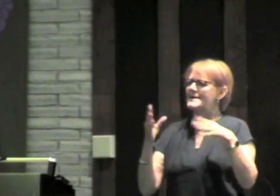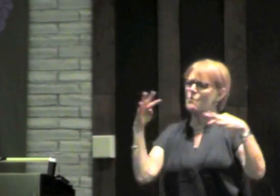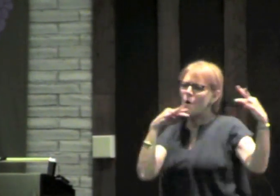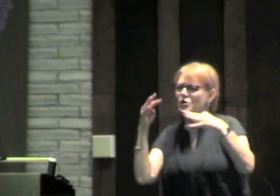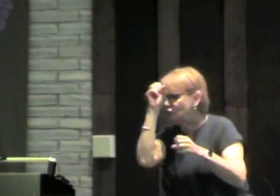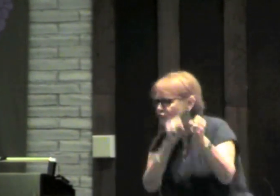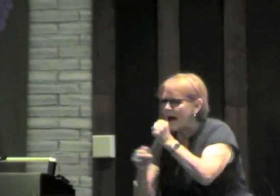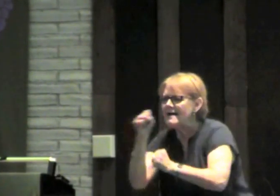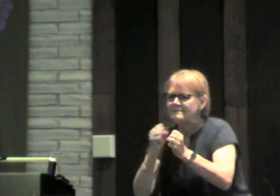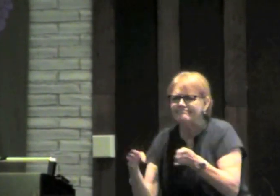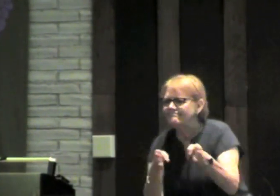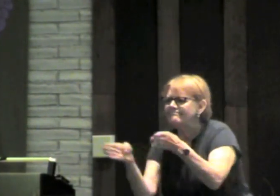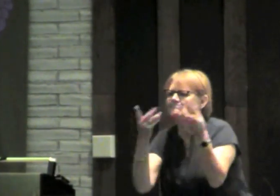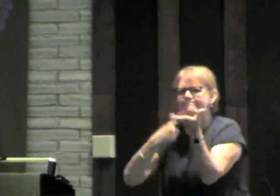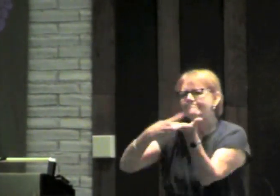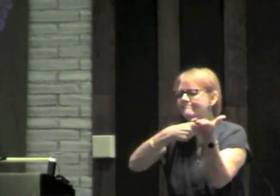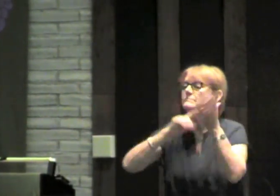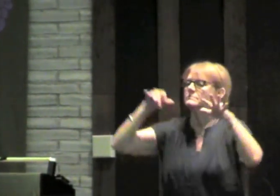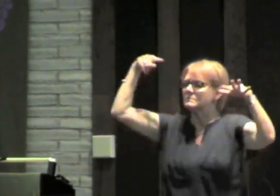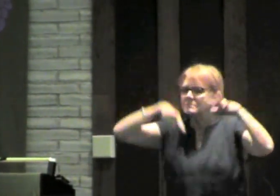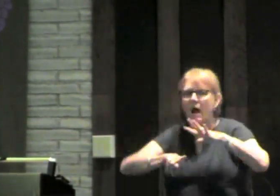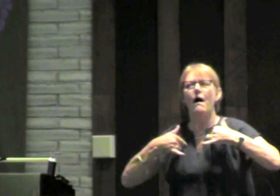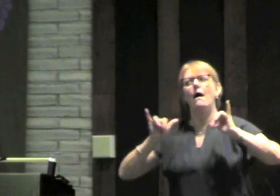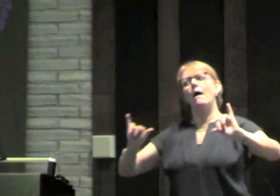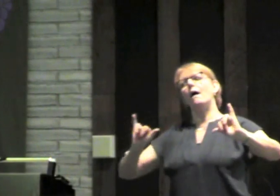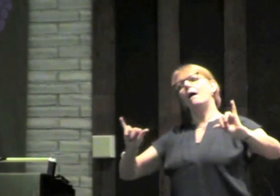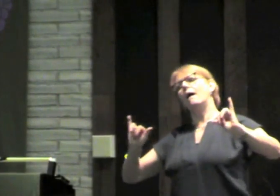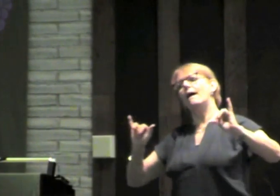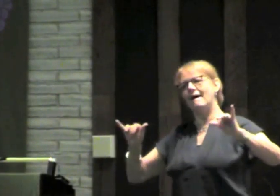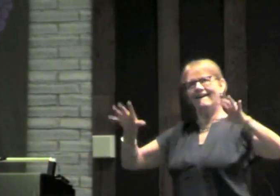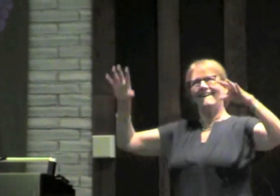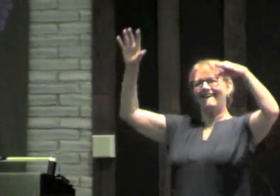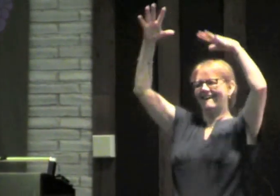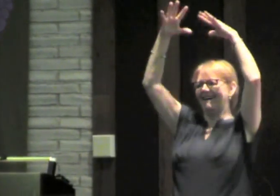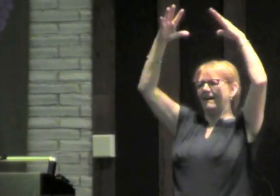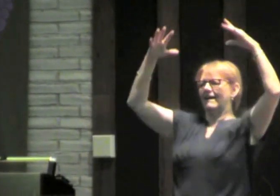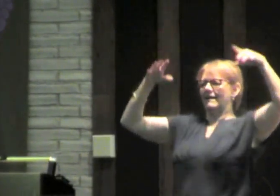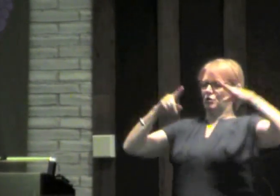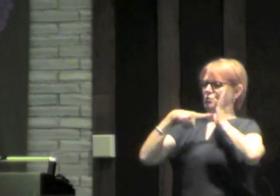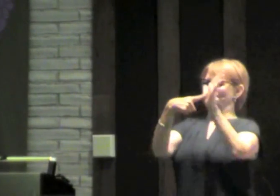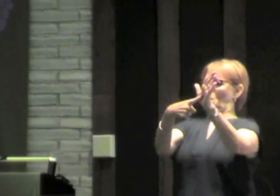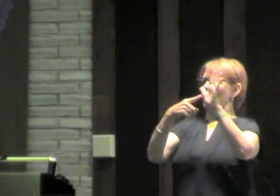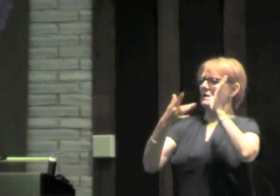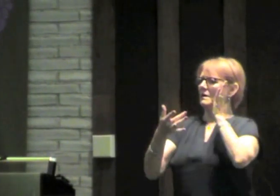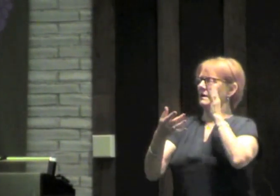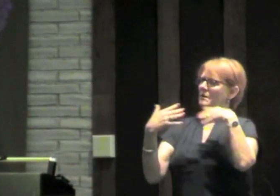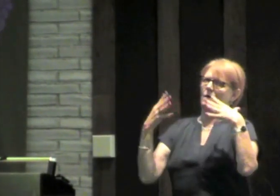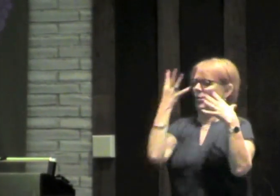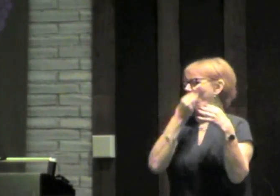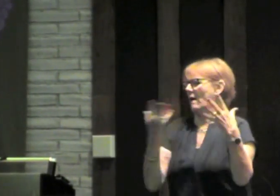be cool down there. And that's where they would strategize as they were planning their battle plans. So that was interesting to me.